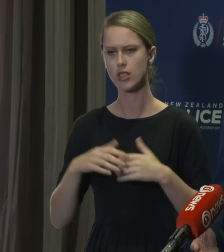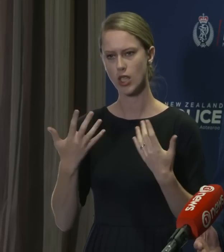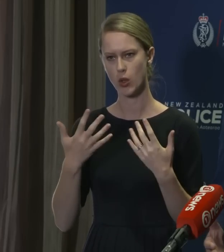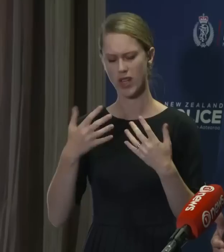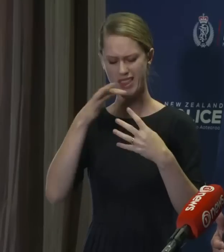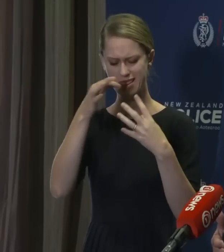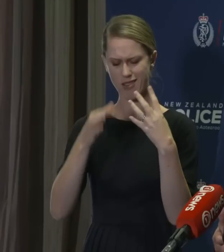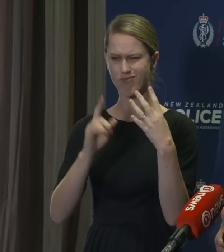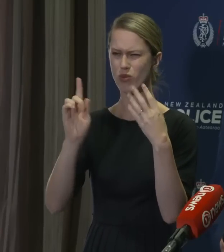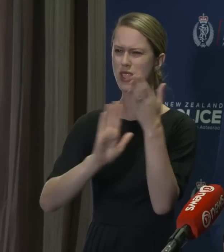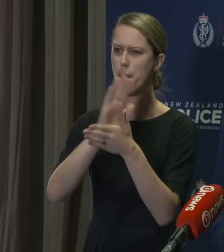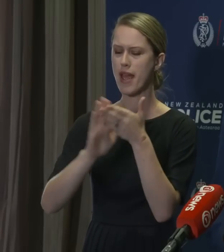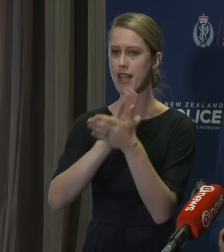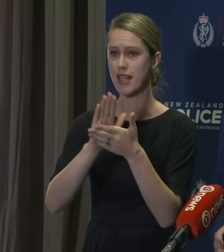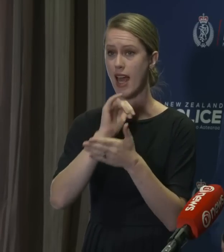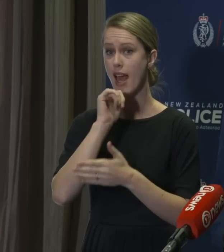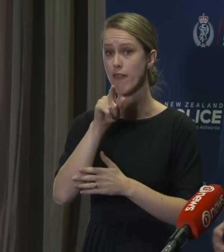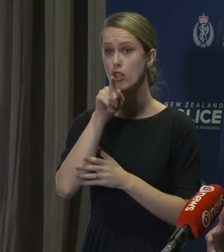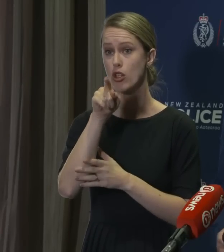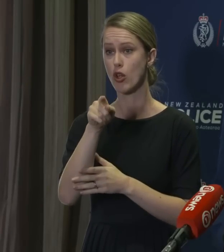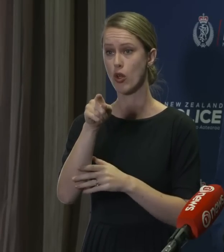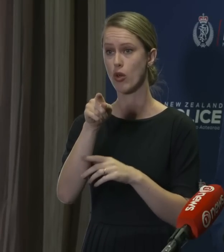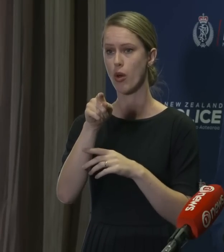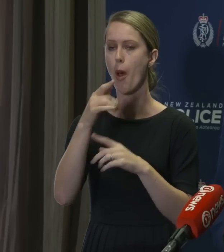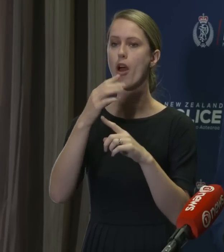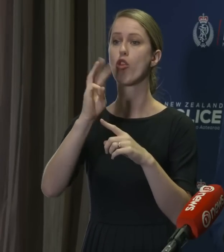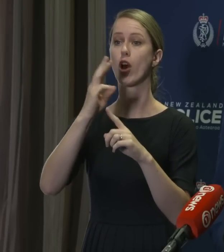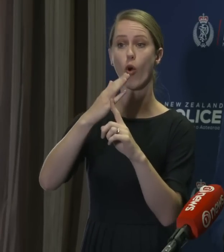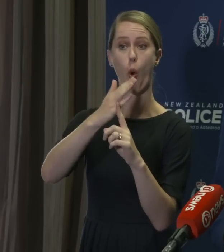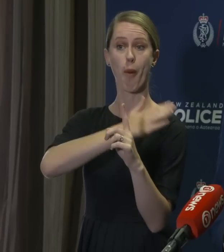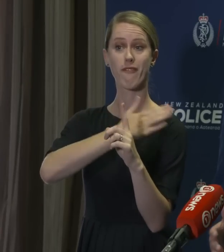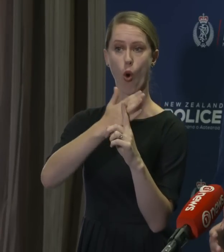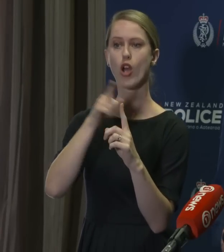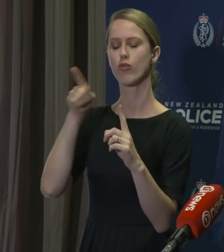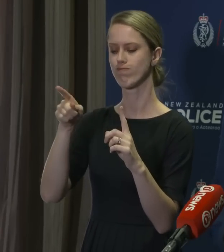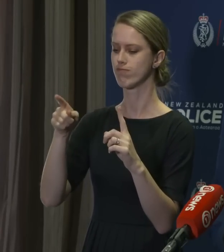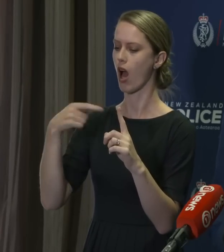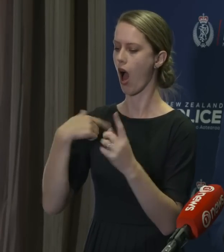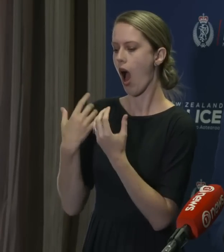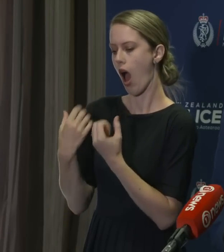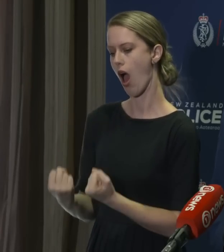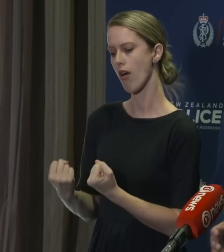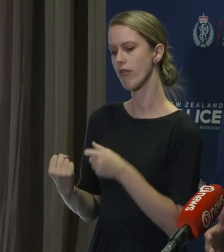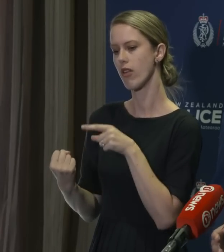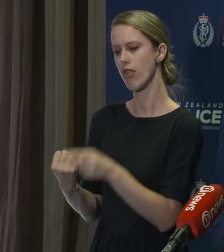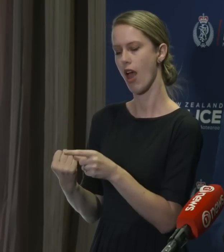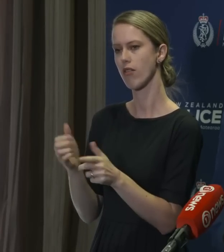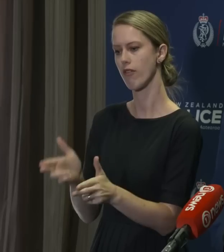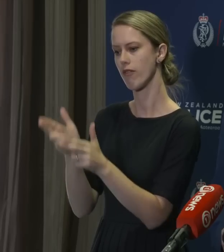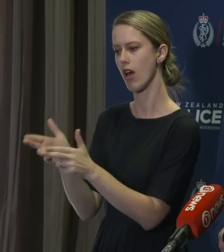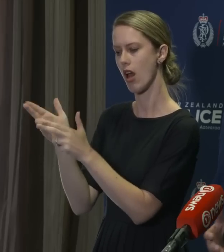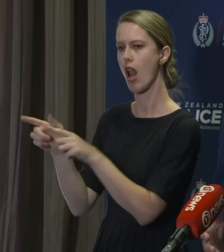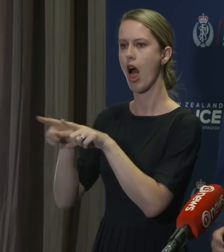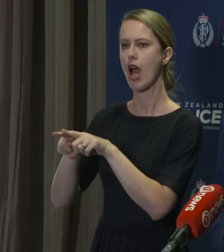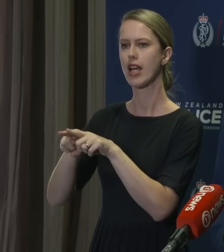detail means that people who were, prior to 3 p.m., lawfully in possession of firearms